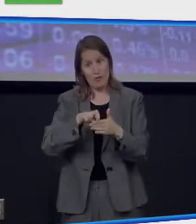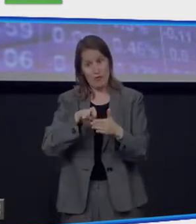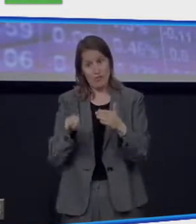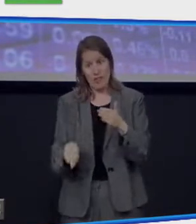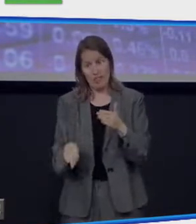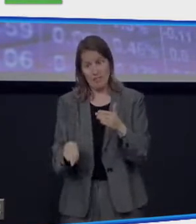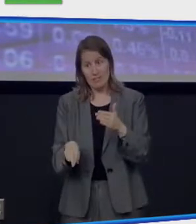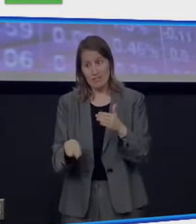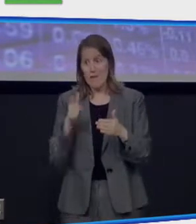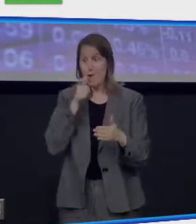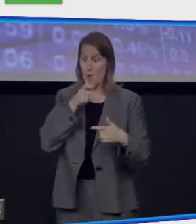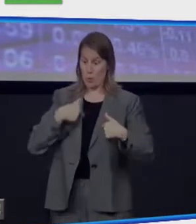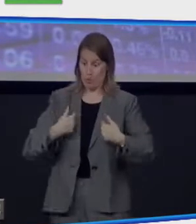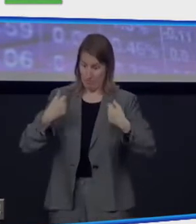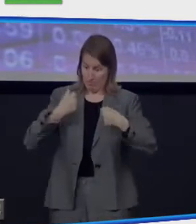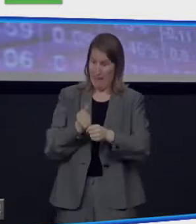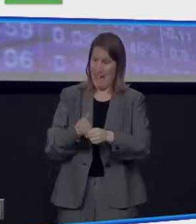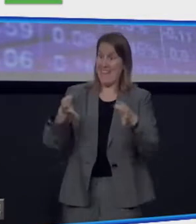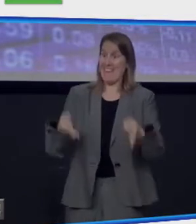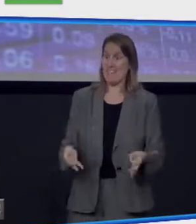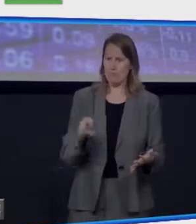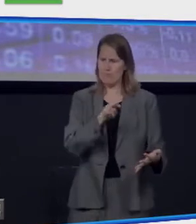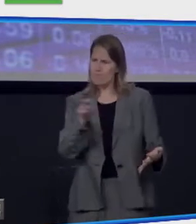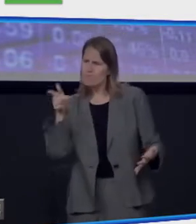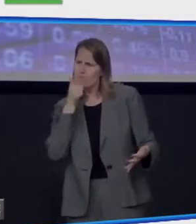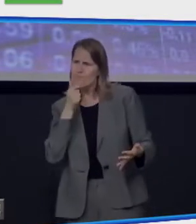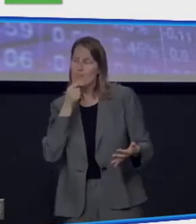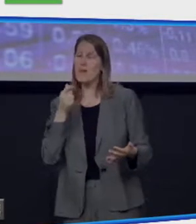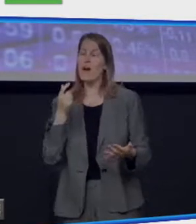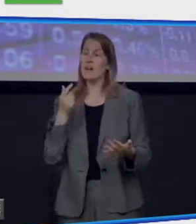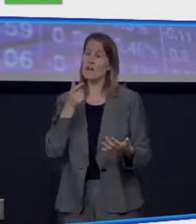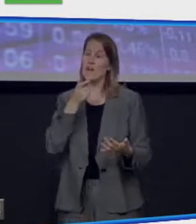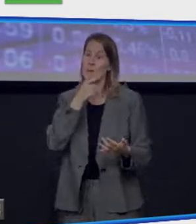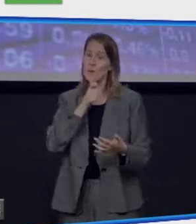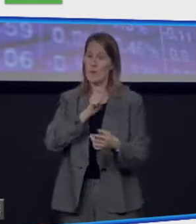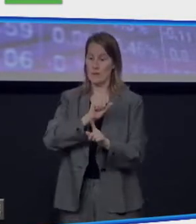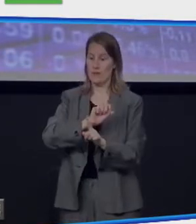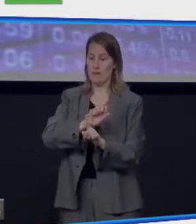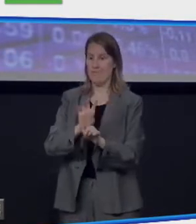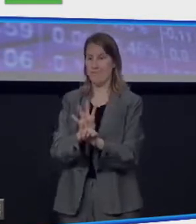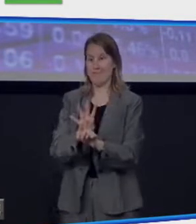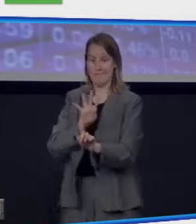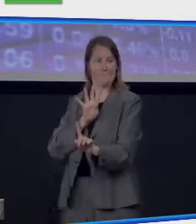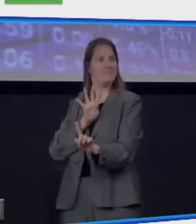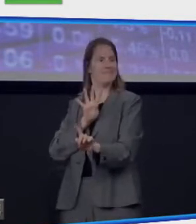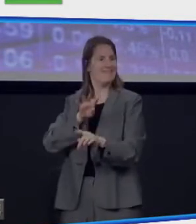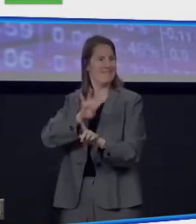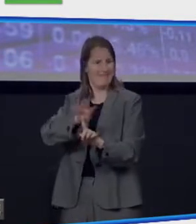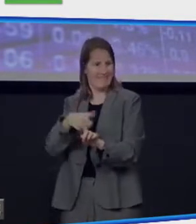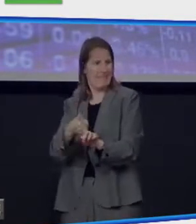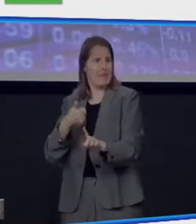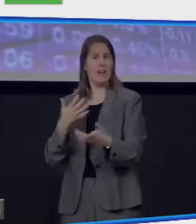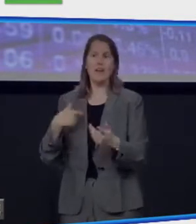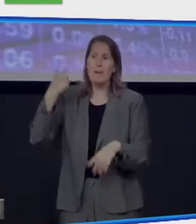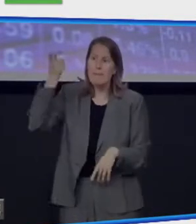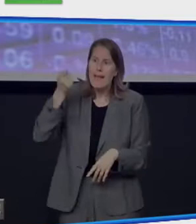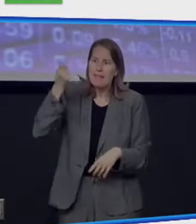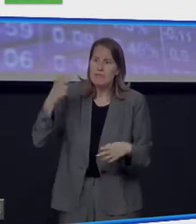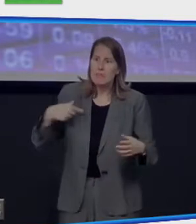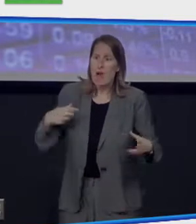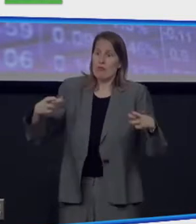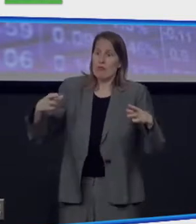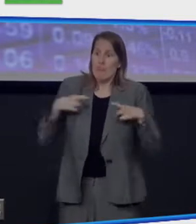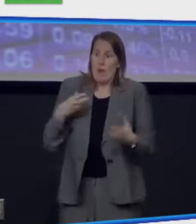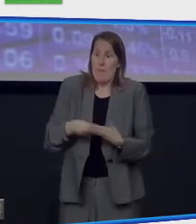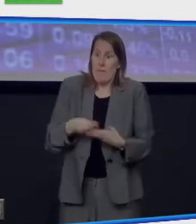is making the decision based on the number, but for the people who, for example, their pensions are tied to those